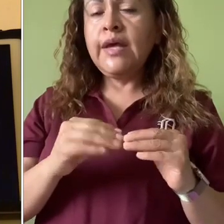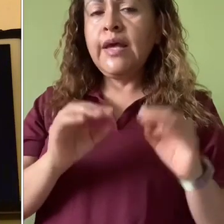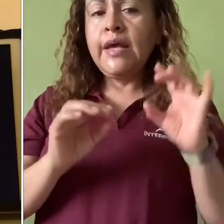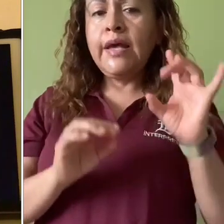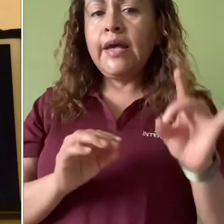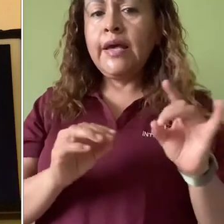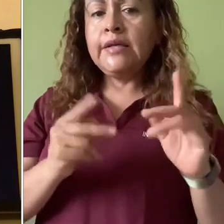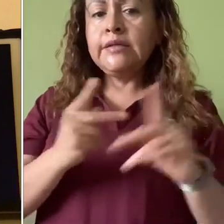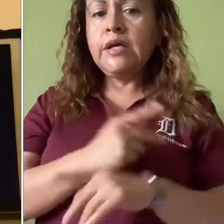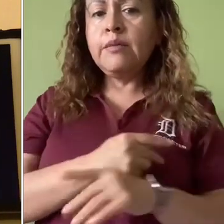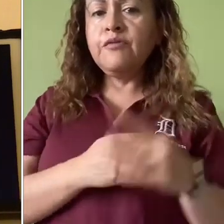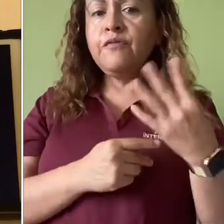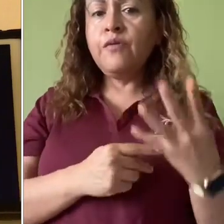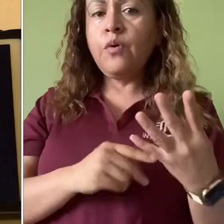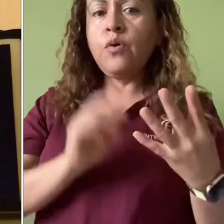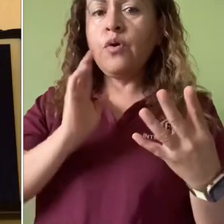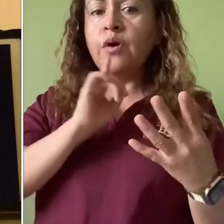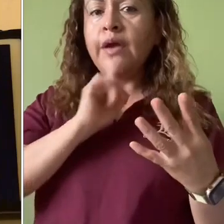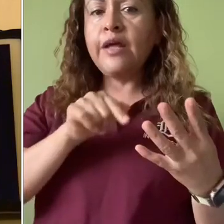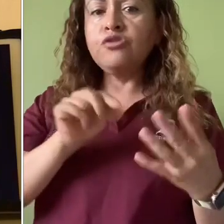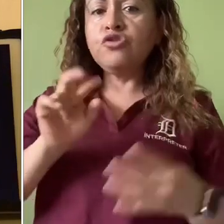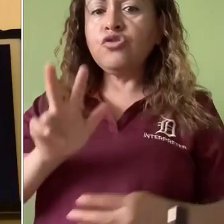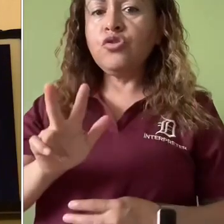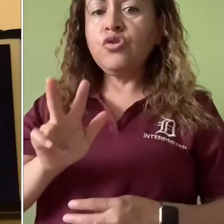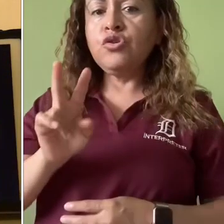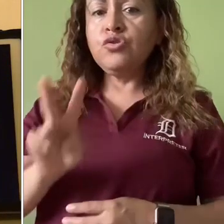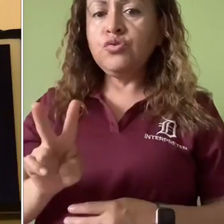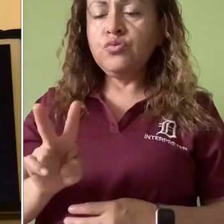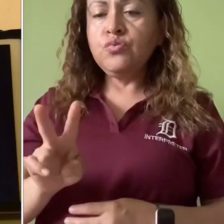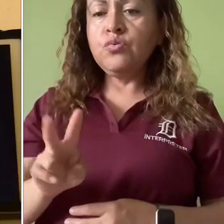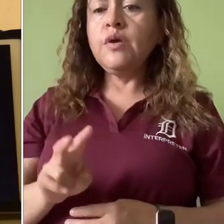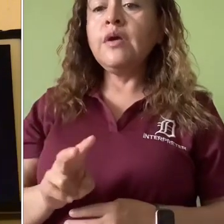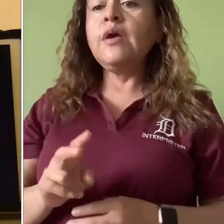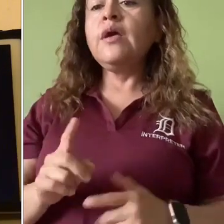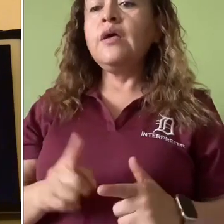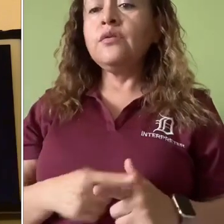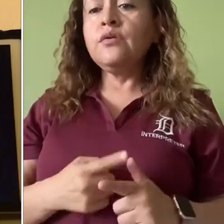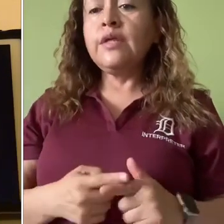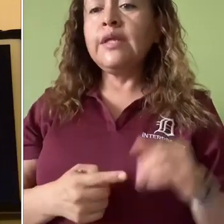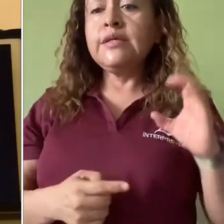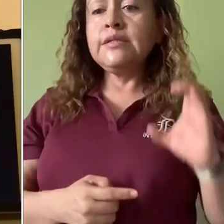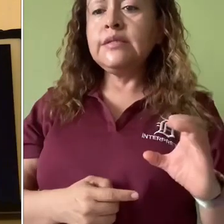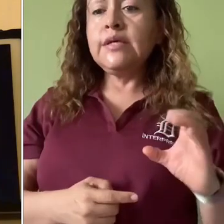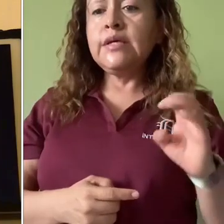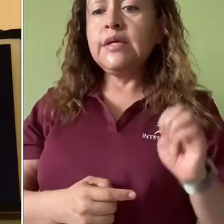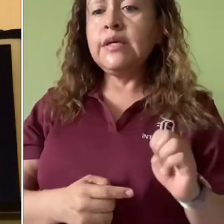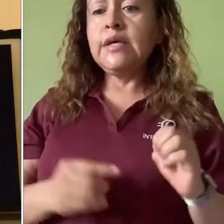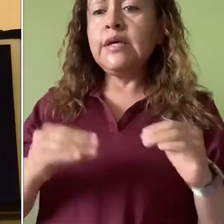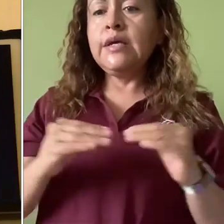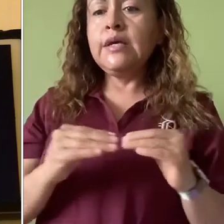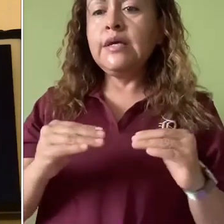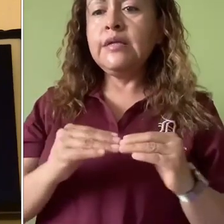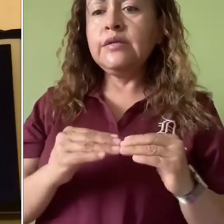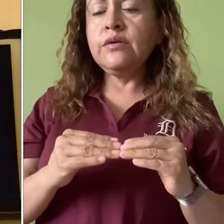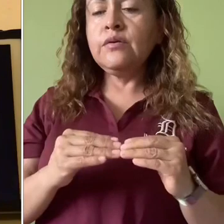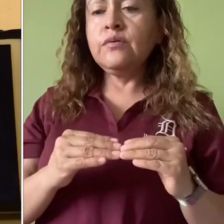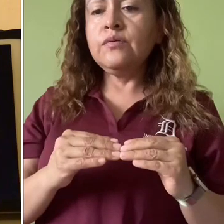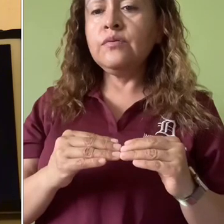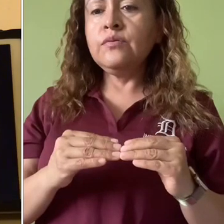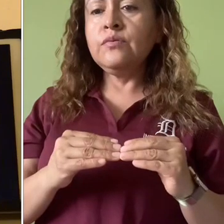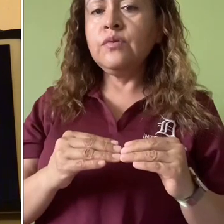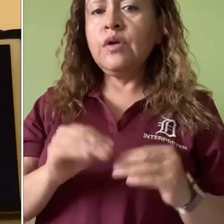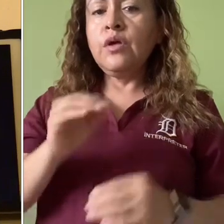times 4. 8 times 4 is 32. And so CE is equal